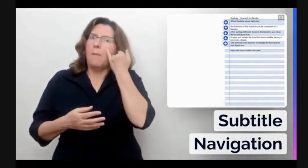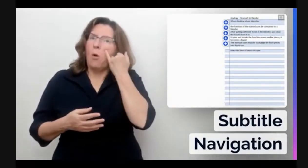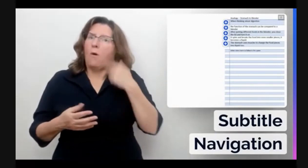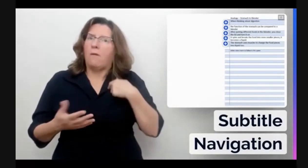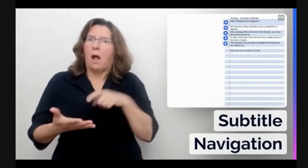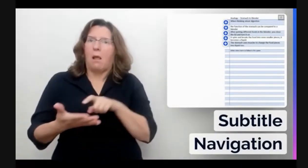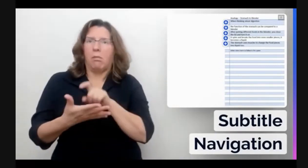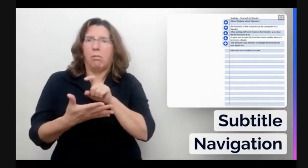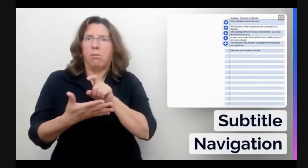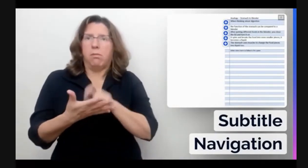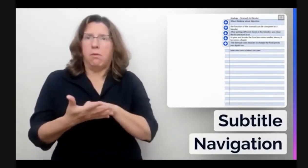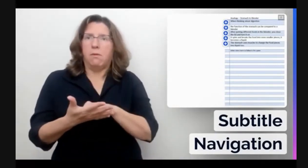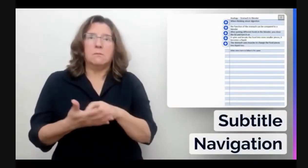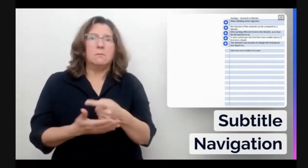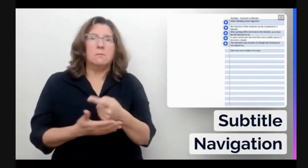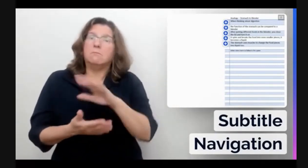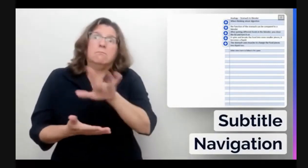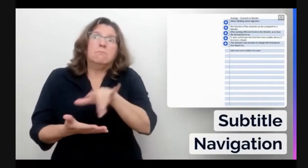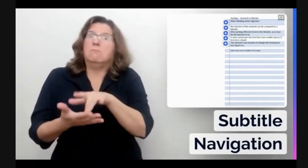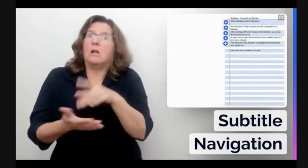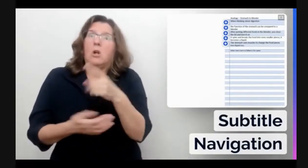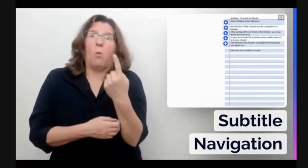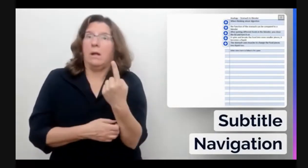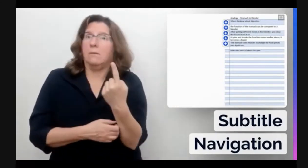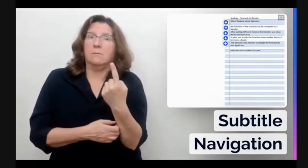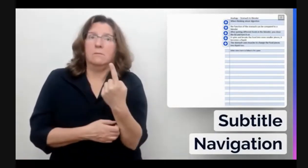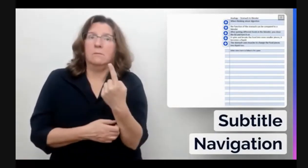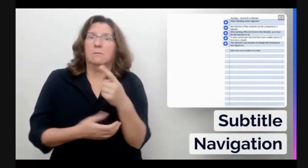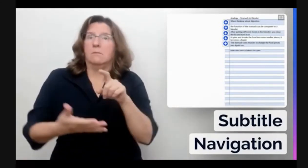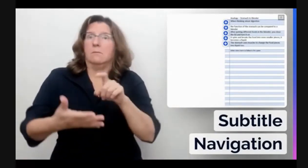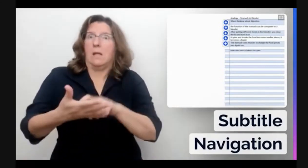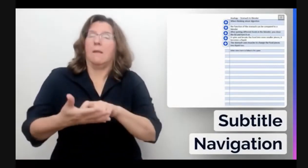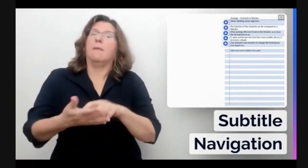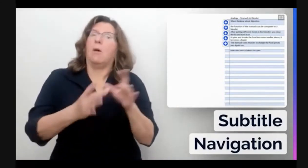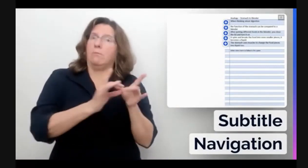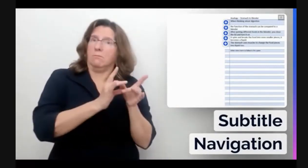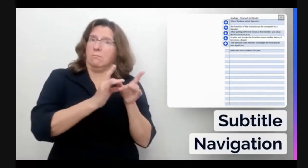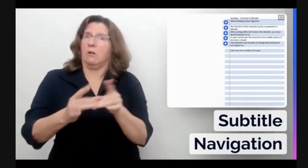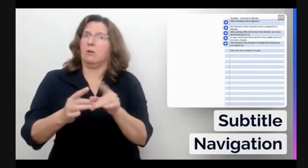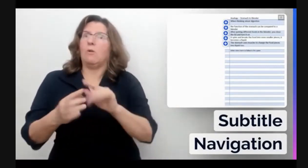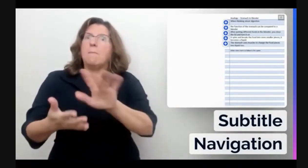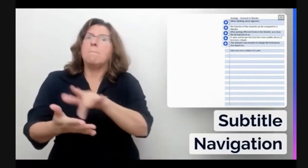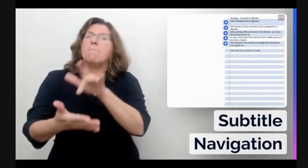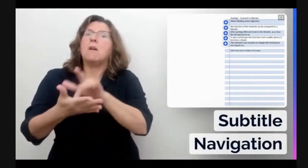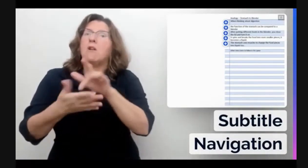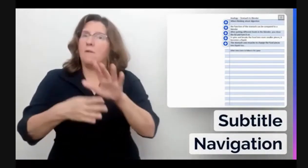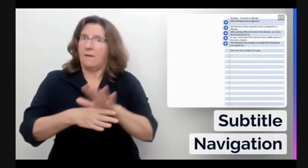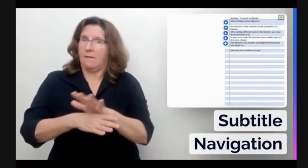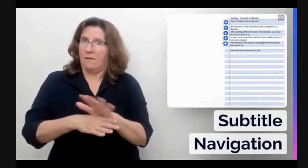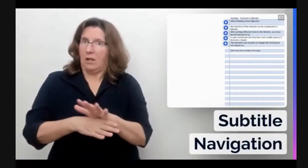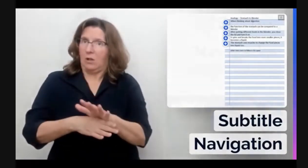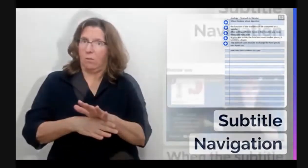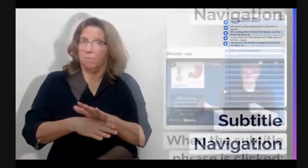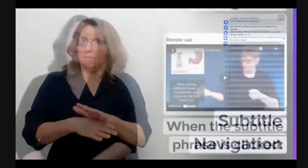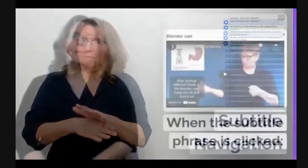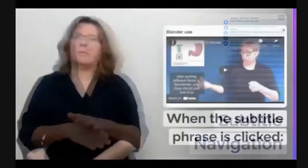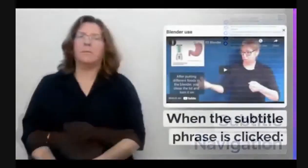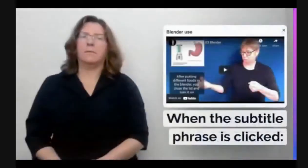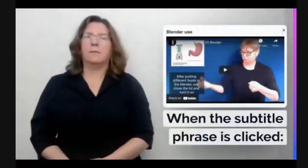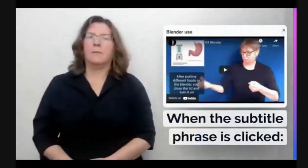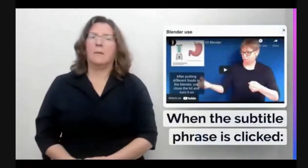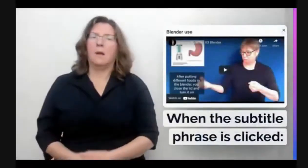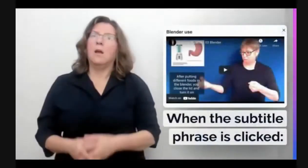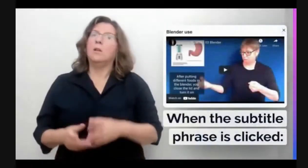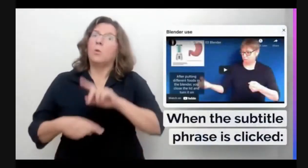By clicking on the plus symbol, any one of these phrases can bring the learner to the exact section of the